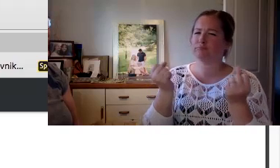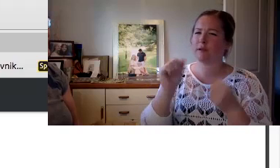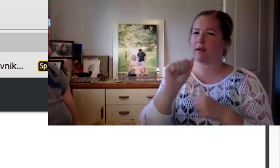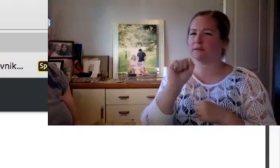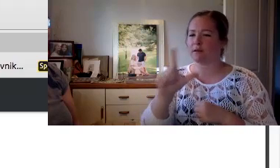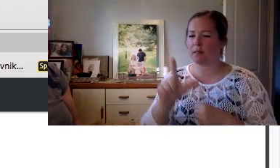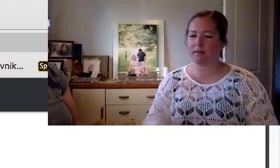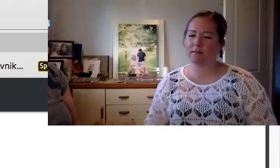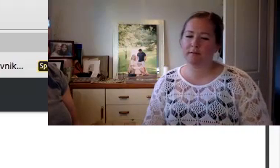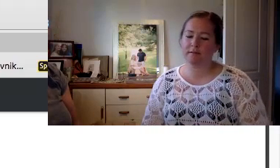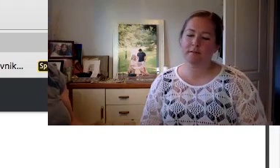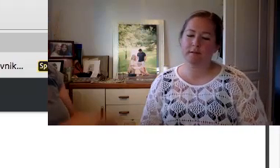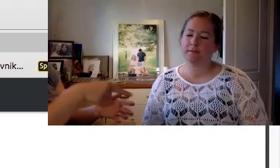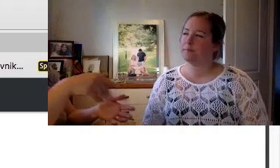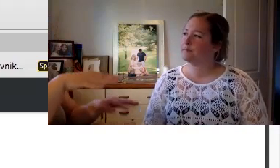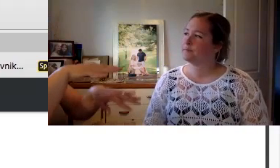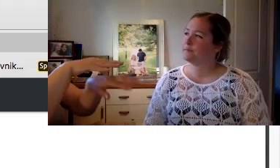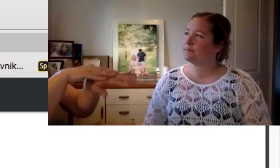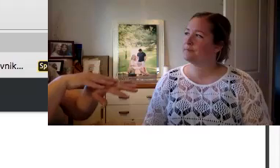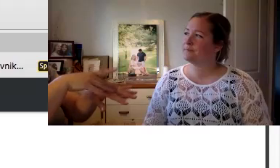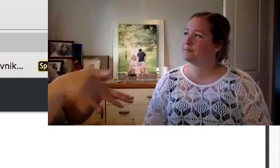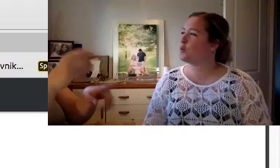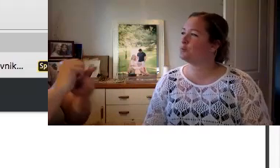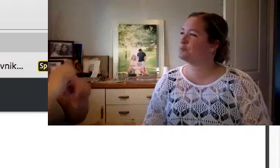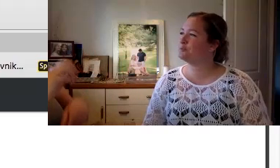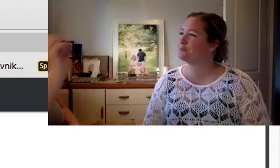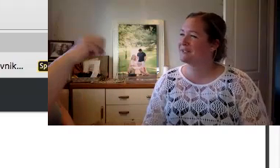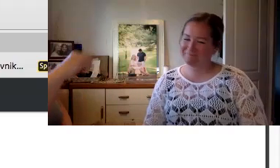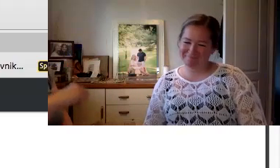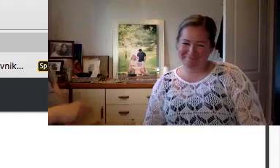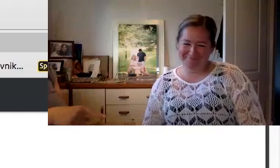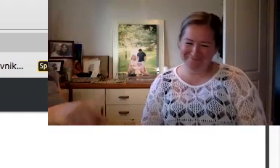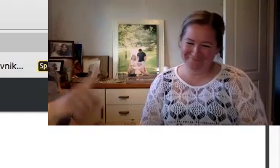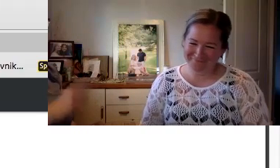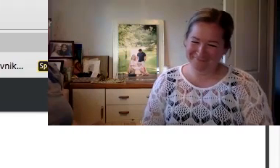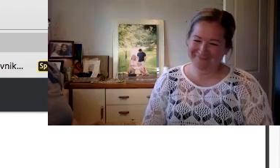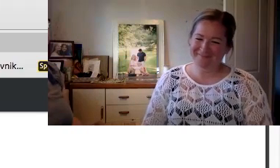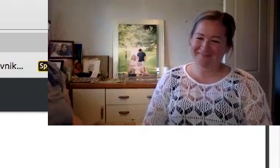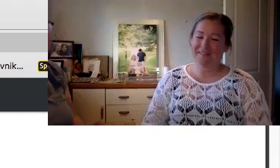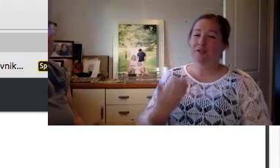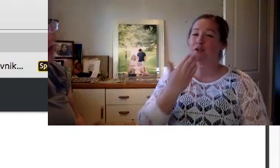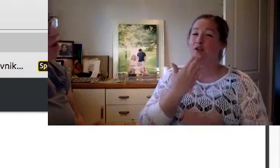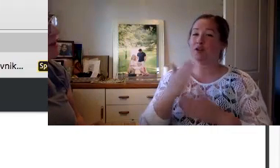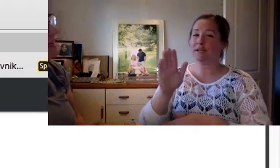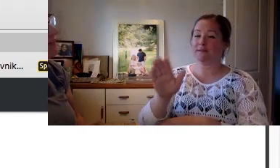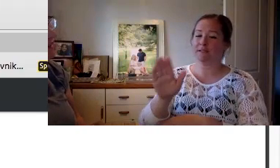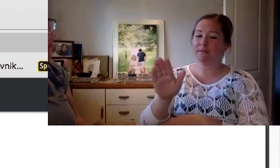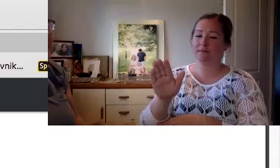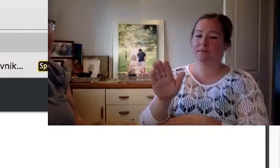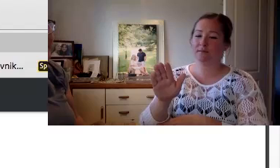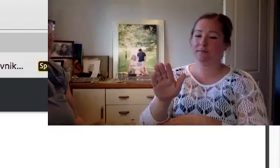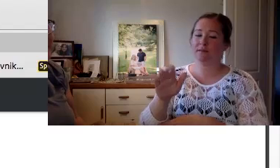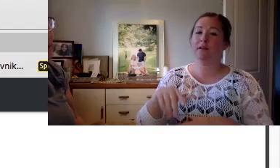learning ASL. I think you need to do that slower so they can practice. Yes. One more time. Good